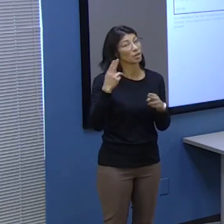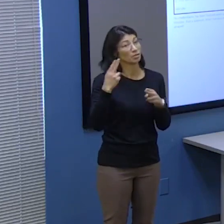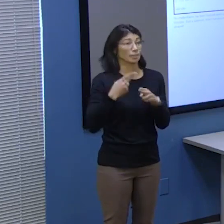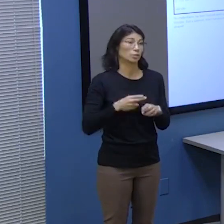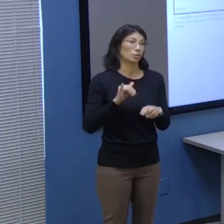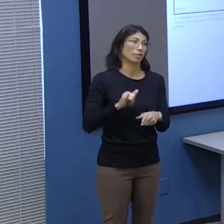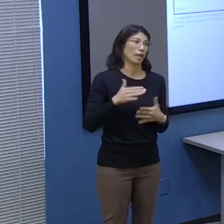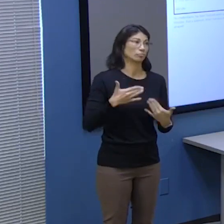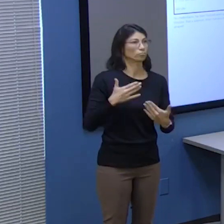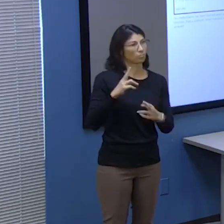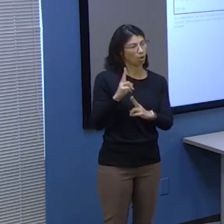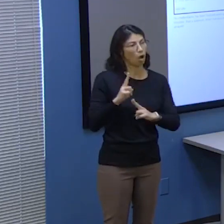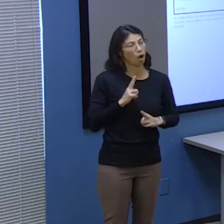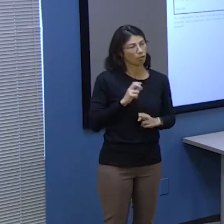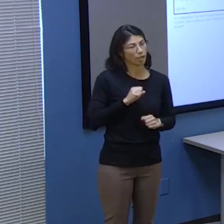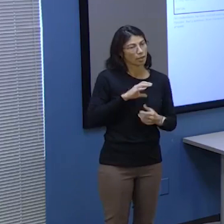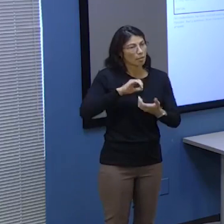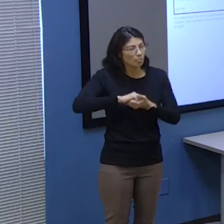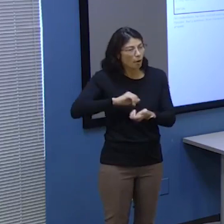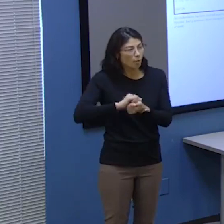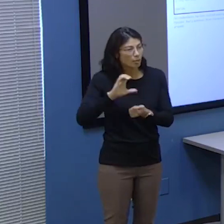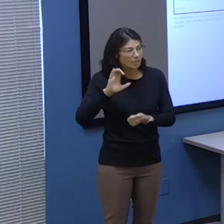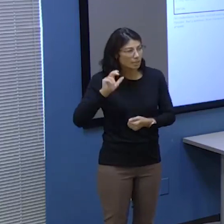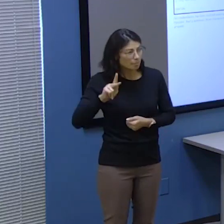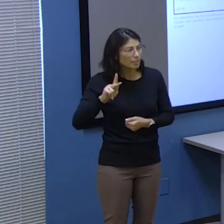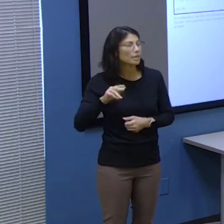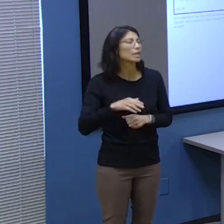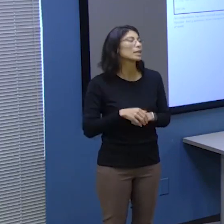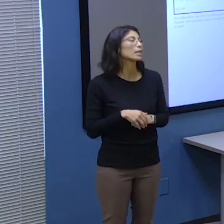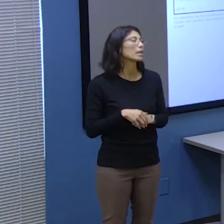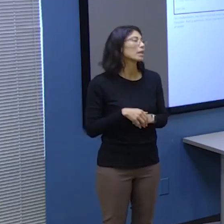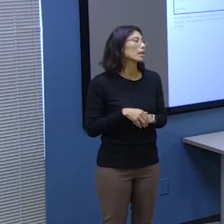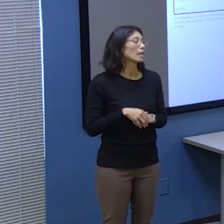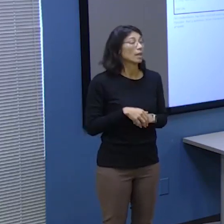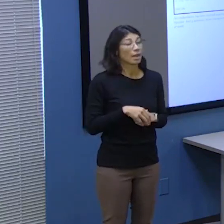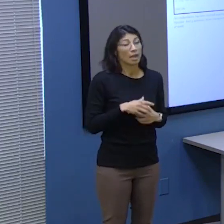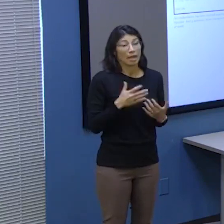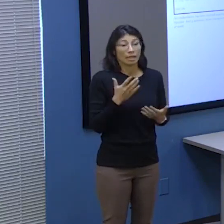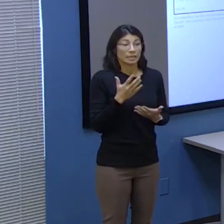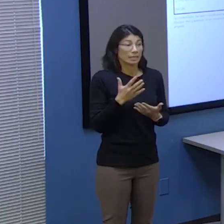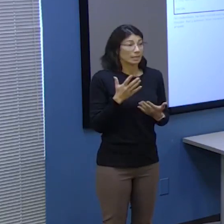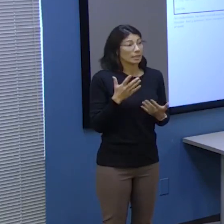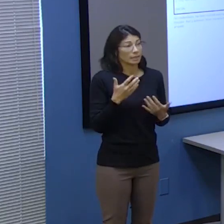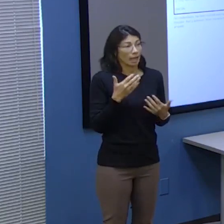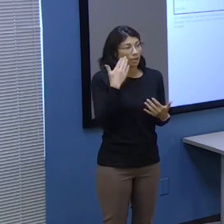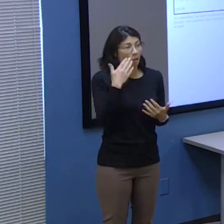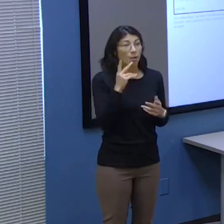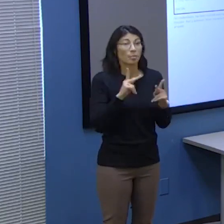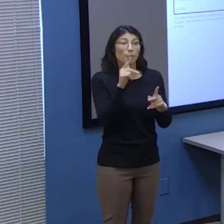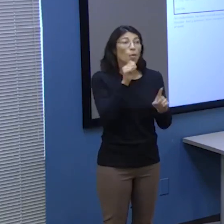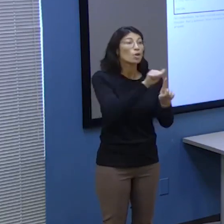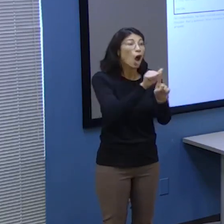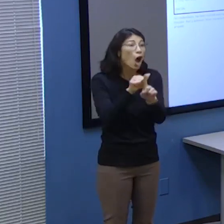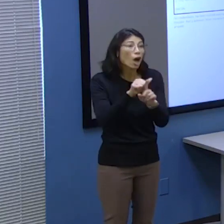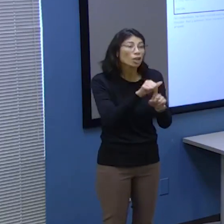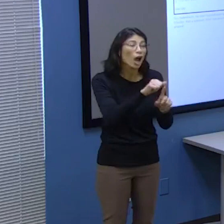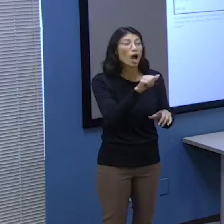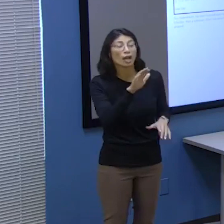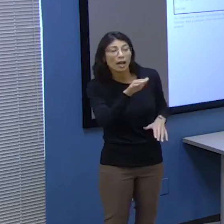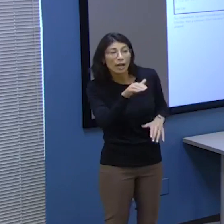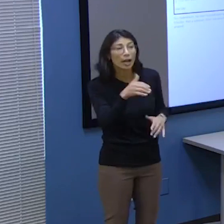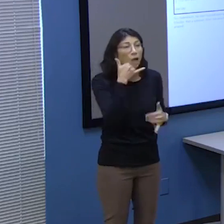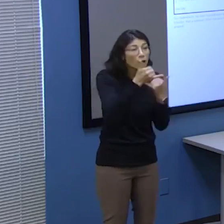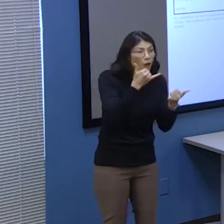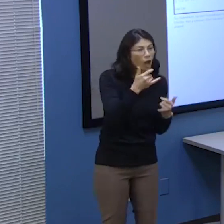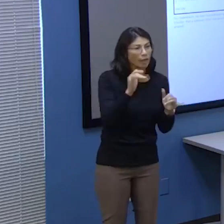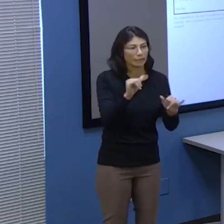that I'm able to be a partner with the CEP. And yet you've got people knocking on your doors, not me. You got people calling you at night, not